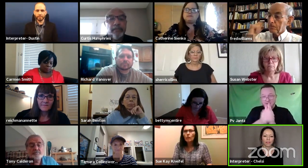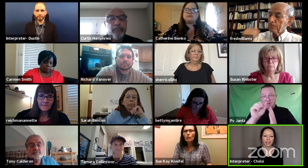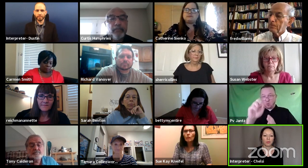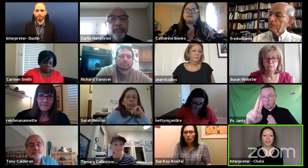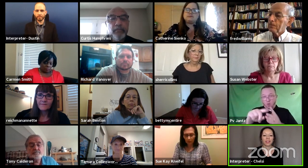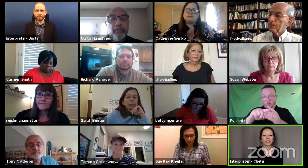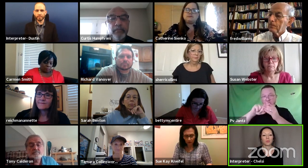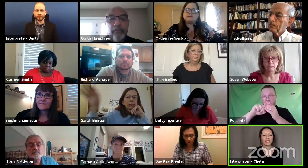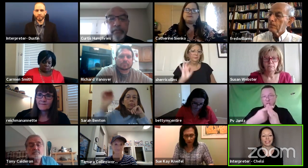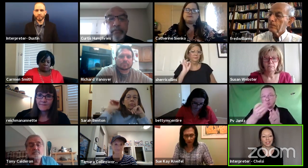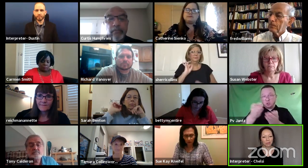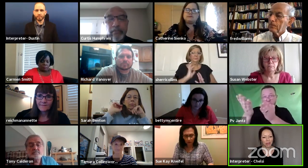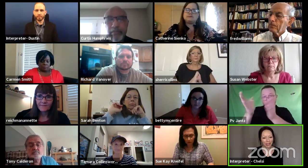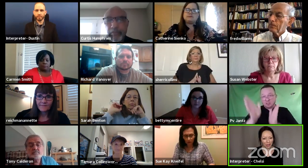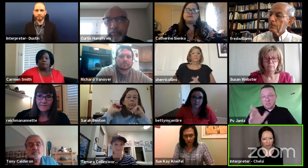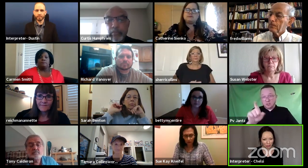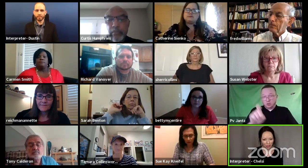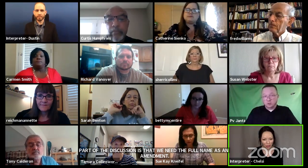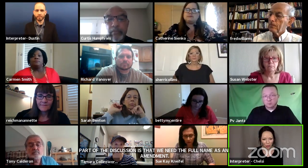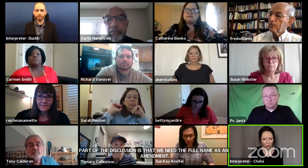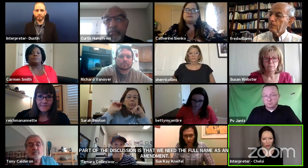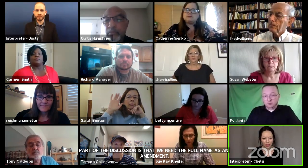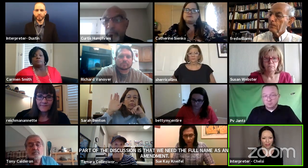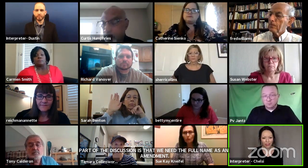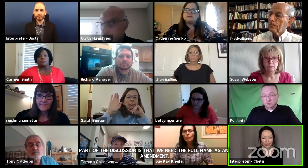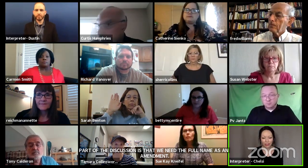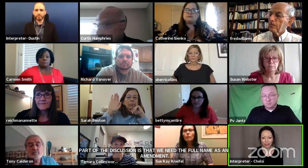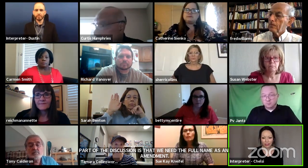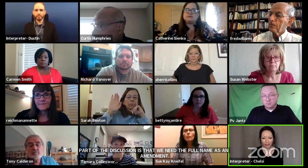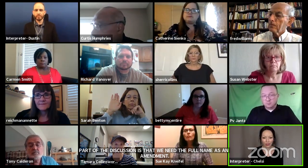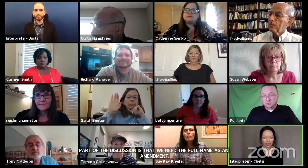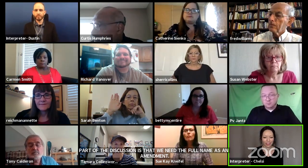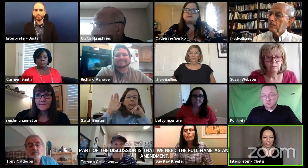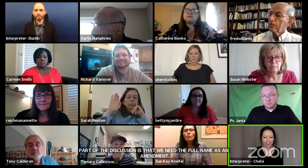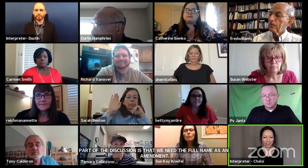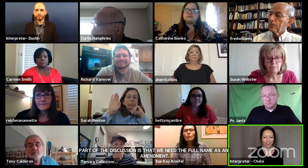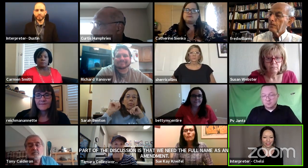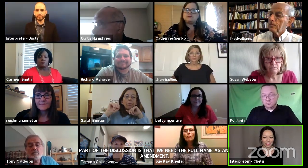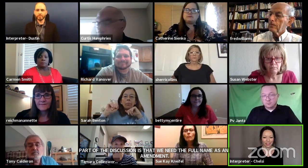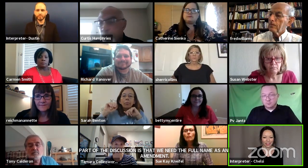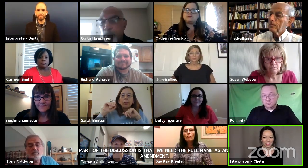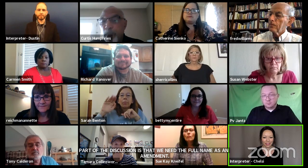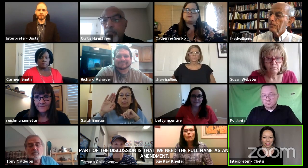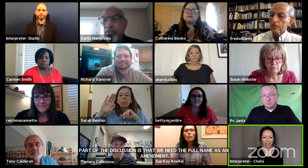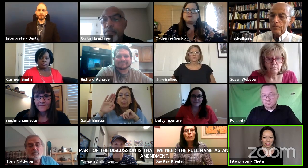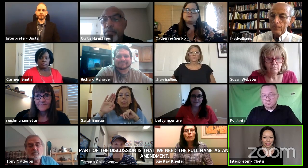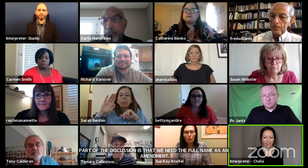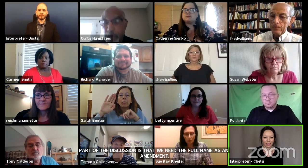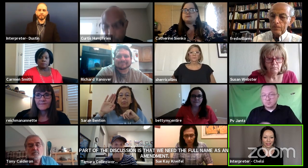So do we have anyone that is willing to make the amendment, or, okay.